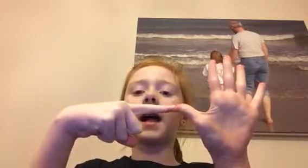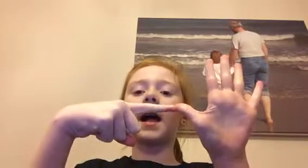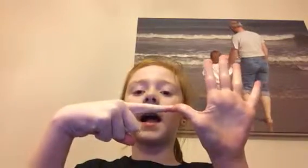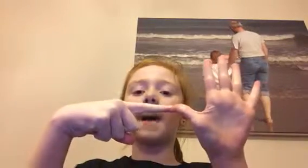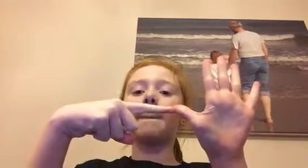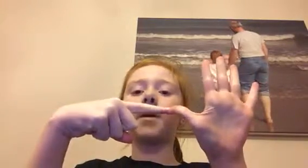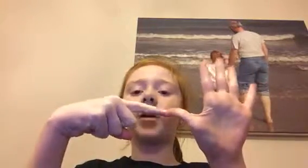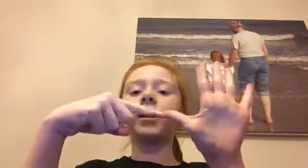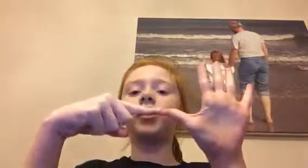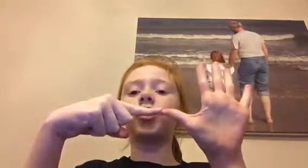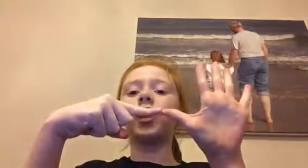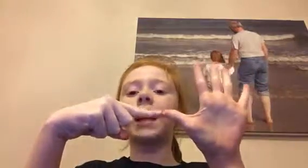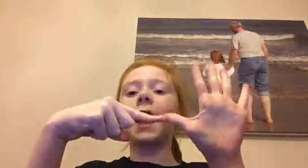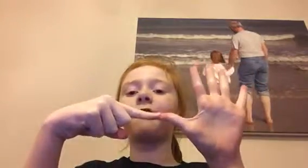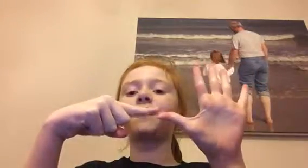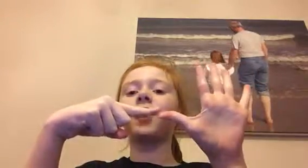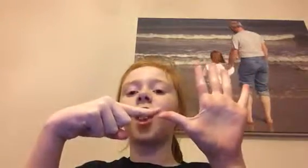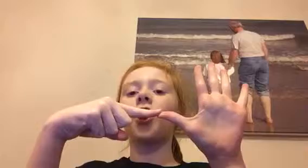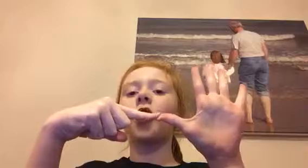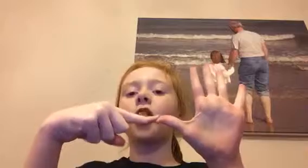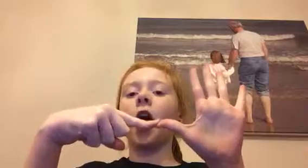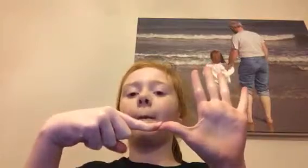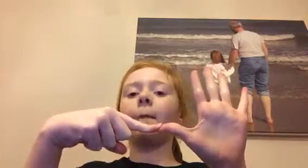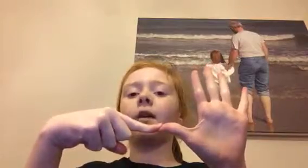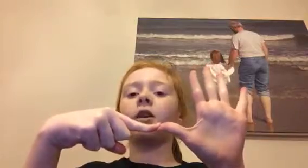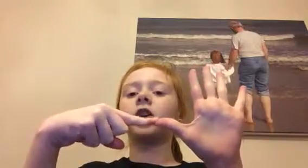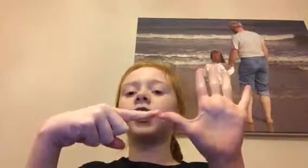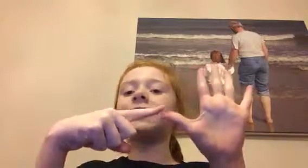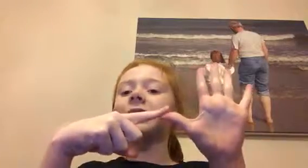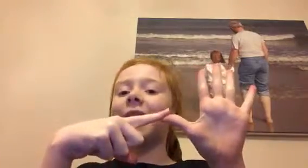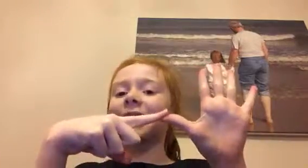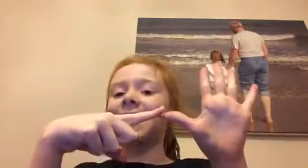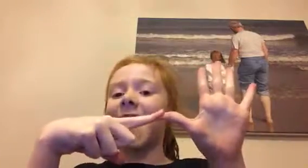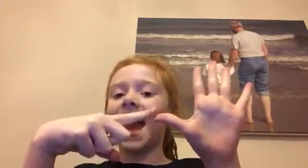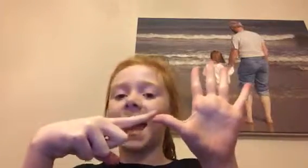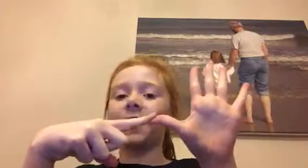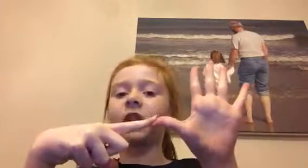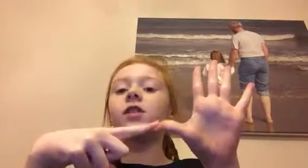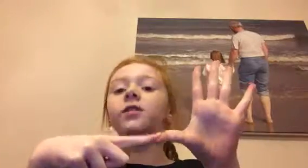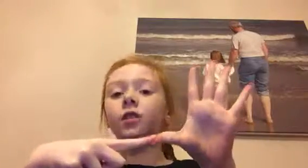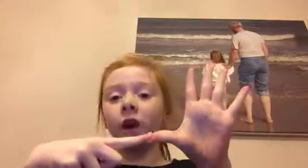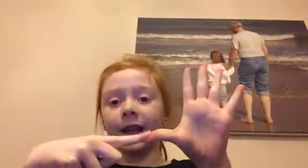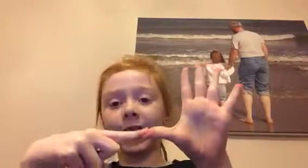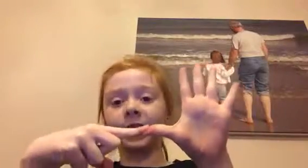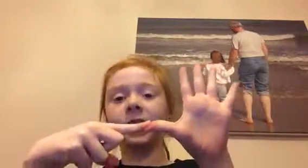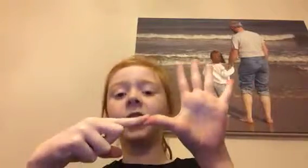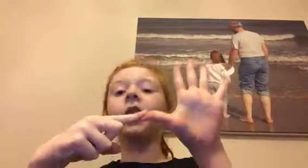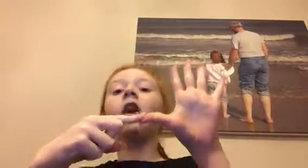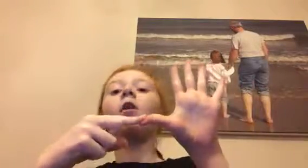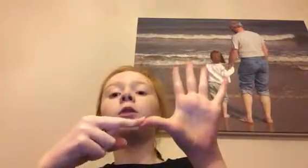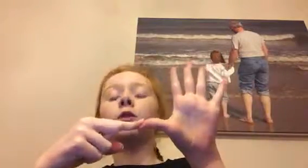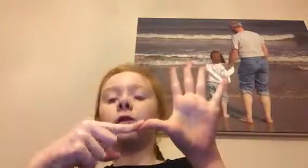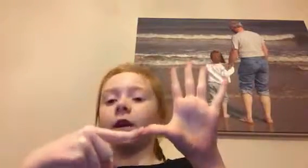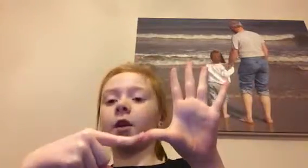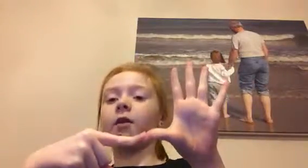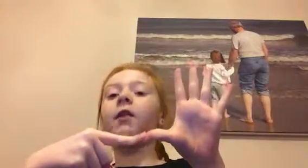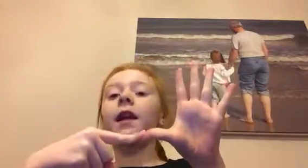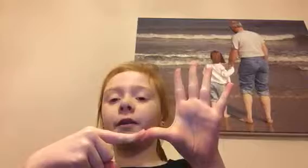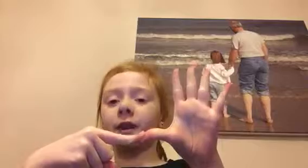and point to your left thumb so that's a this is for right-handed but we'll do a video for left